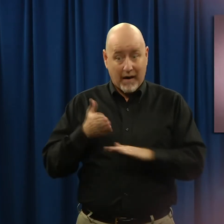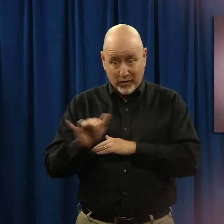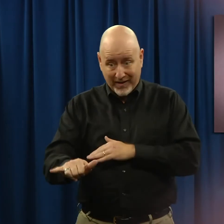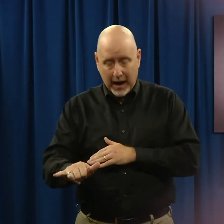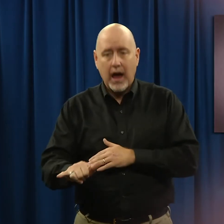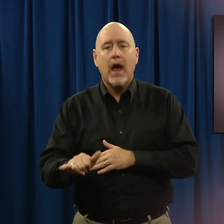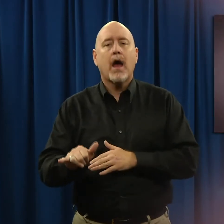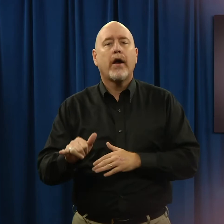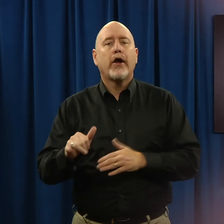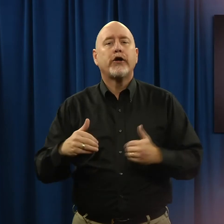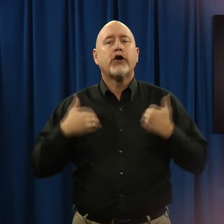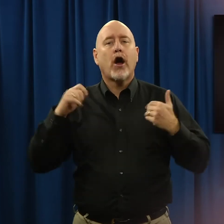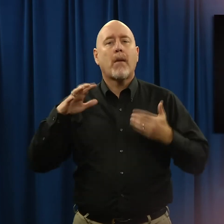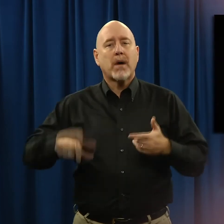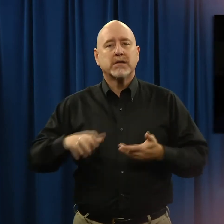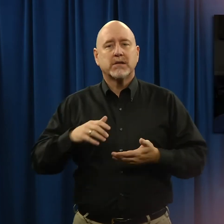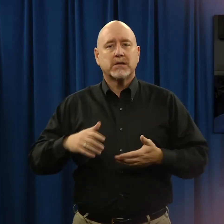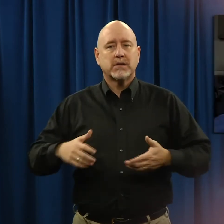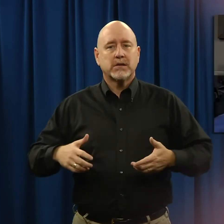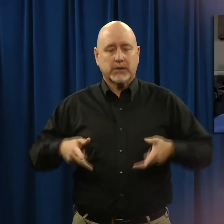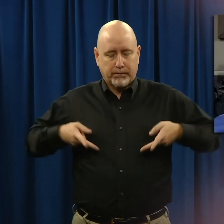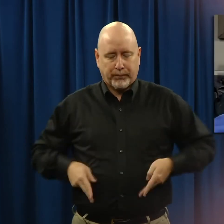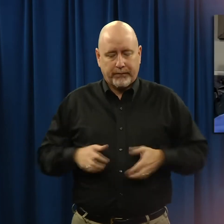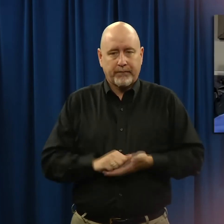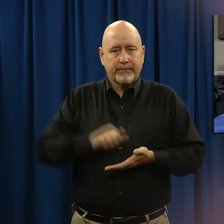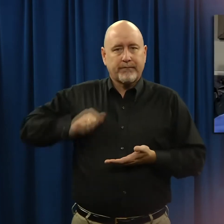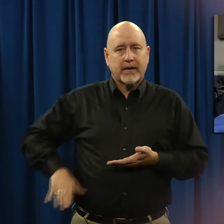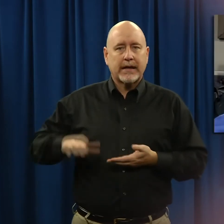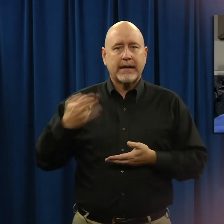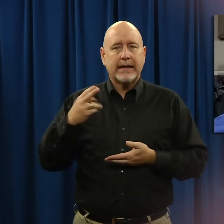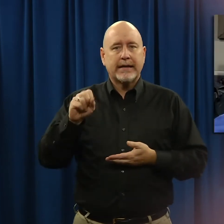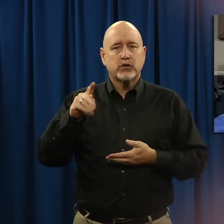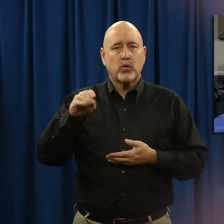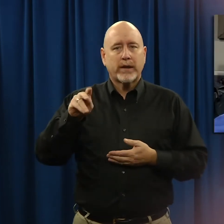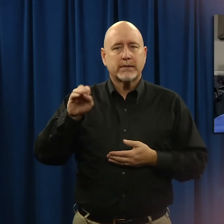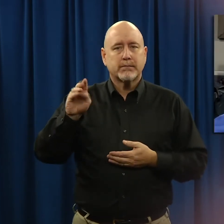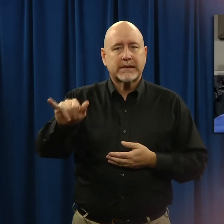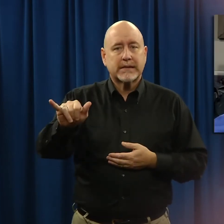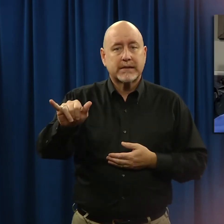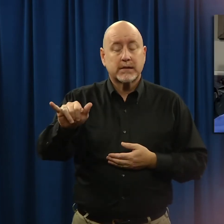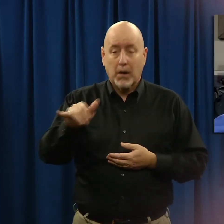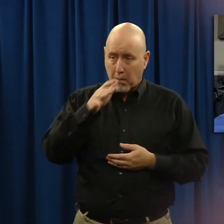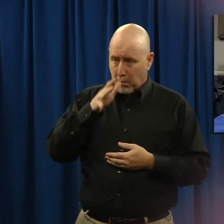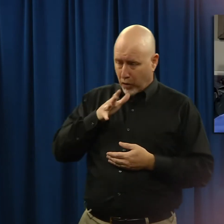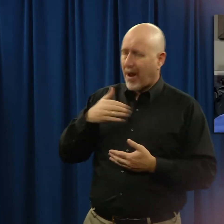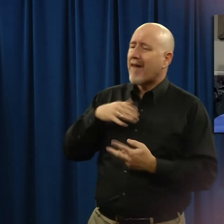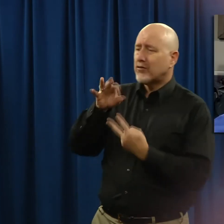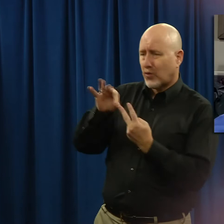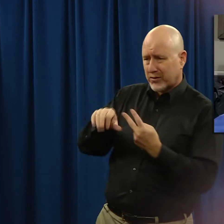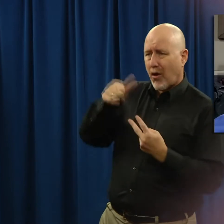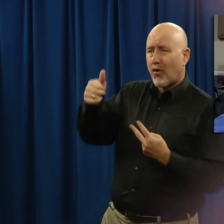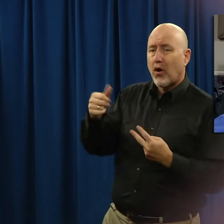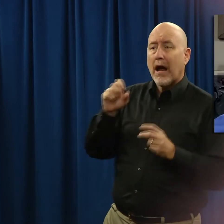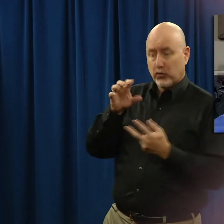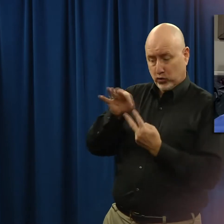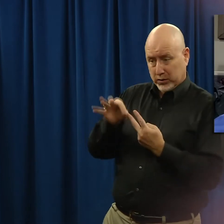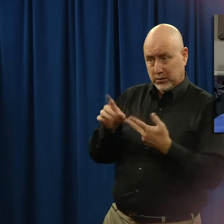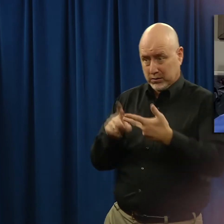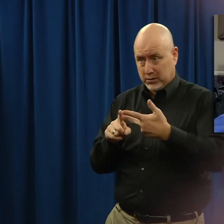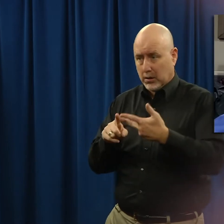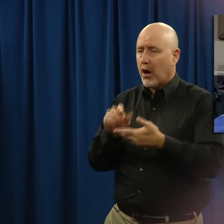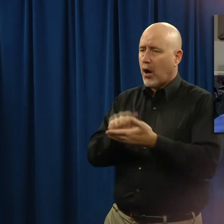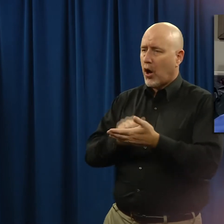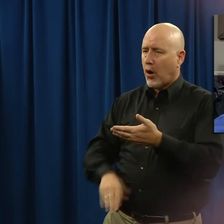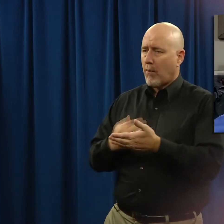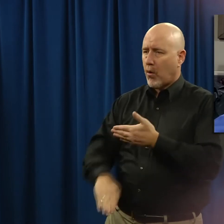early hysterectomy. There is another option that is available to an expectant mother. She could choose to abort the child that